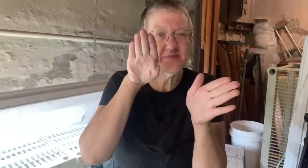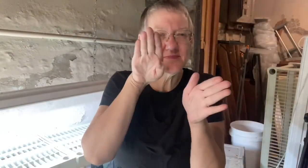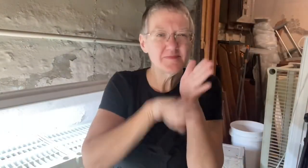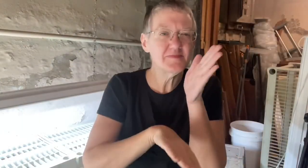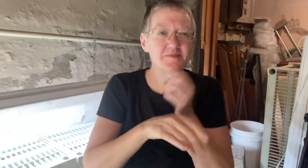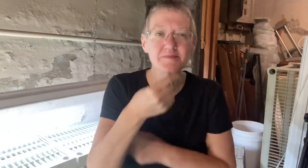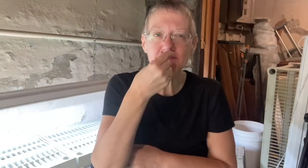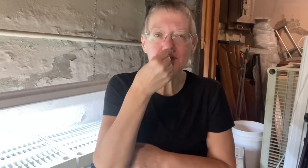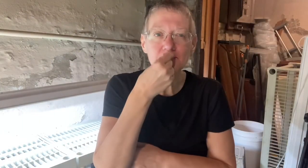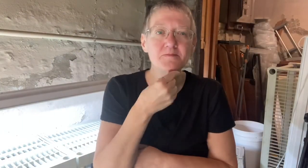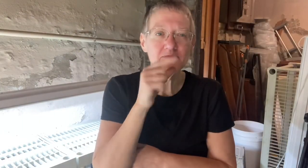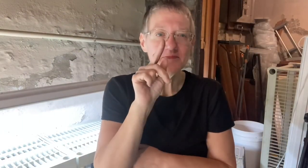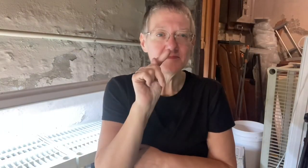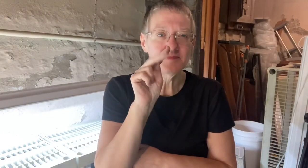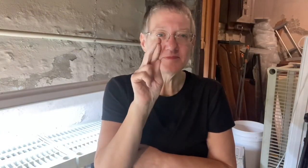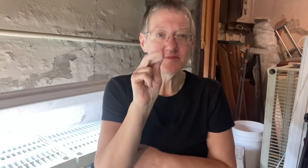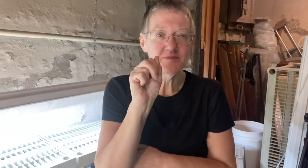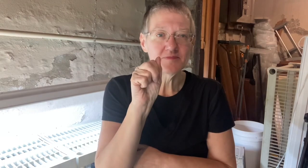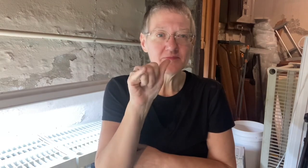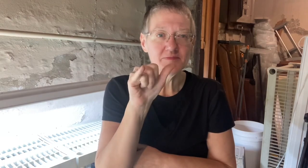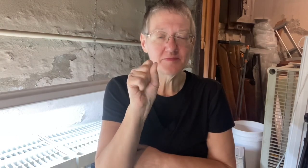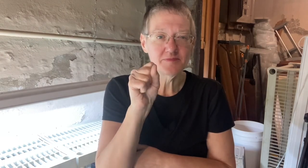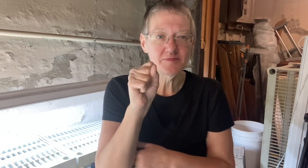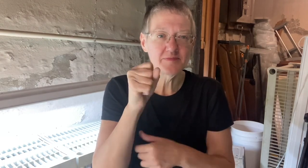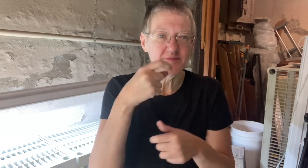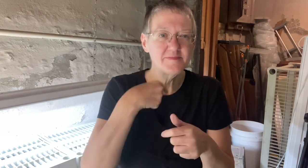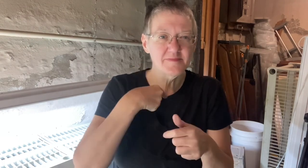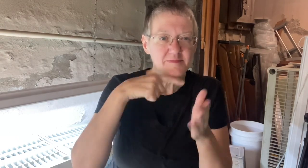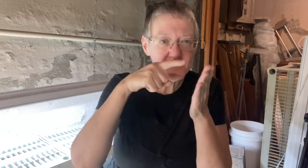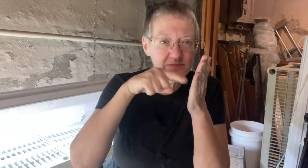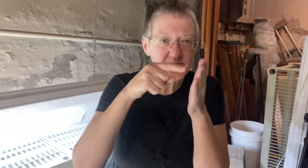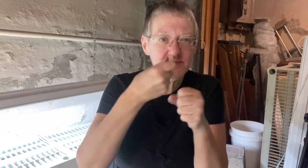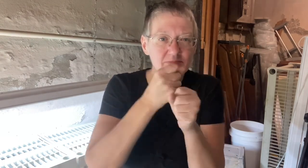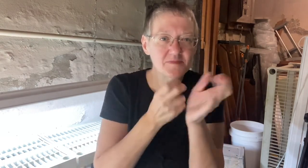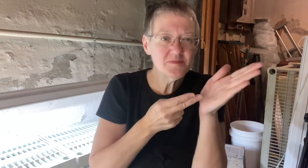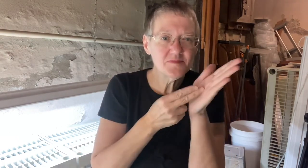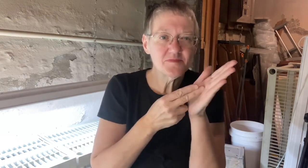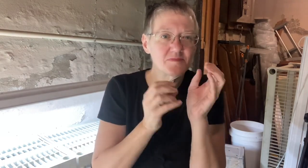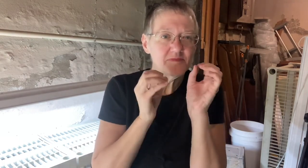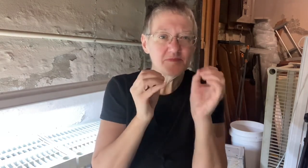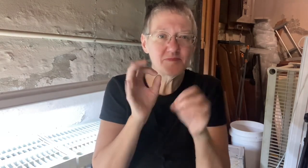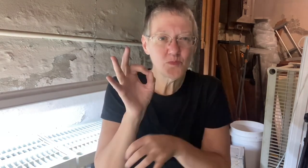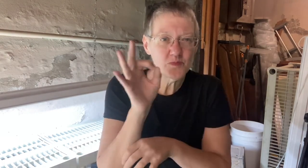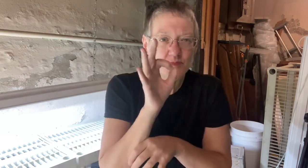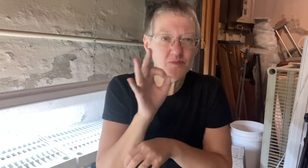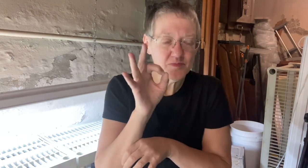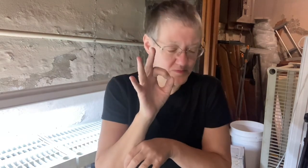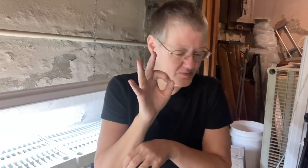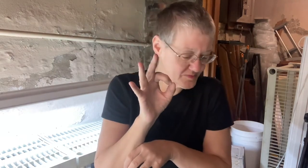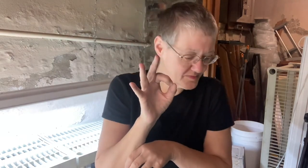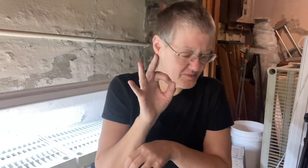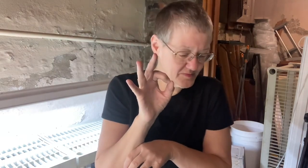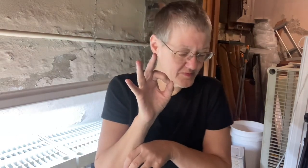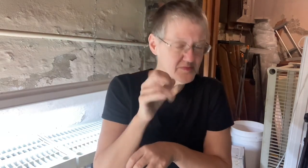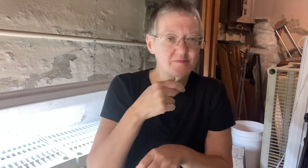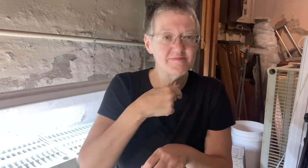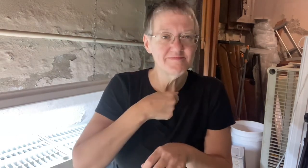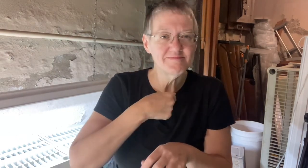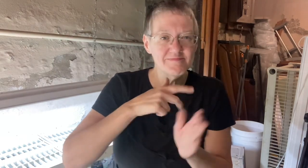Now these are just the cheap thin trays. So I want to check them for any holes because I don't want the water dripping and leaking out all